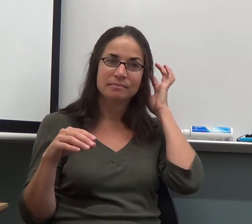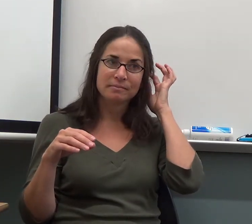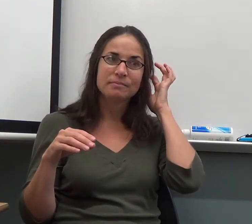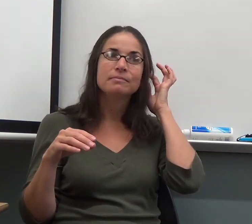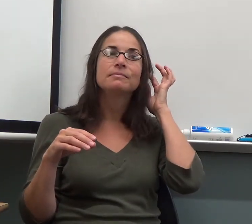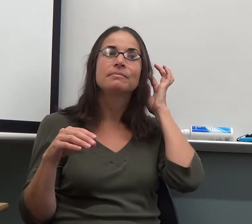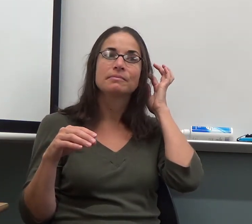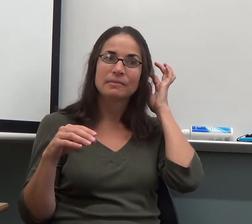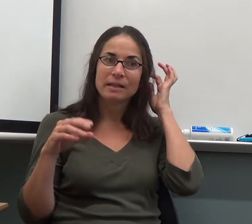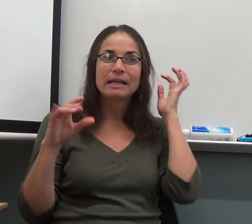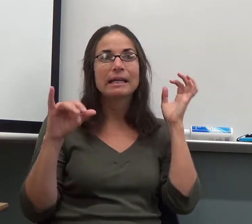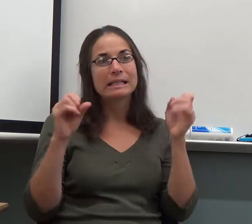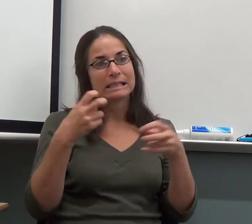to start.